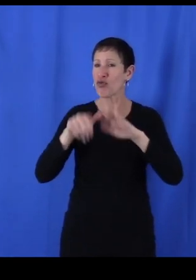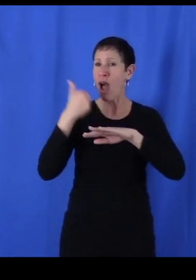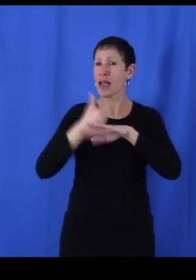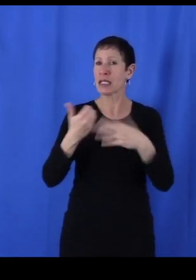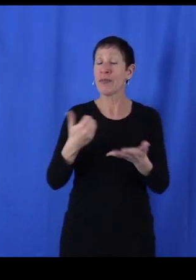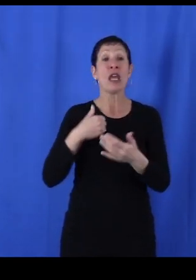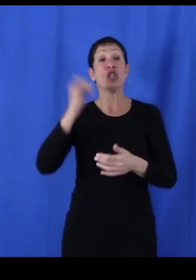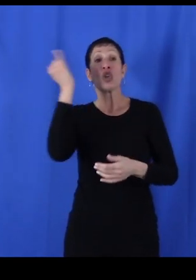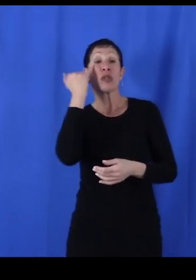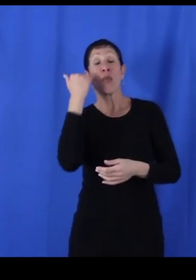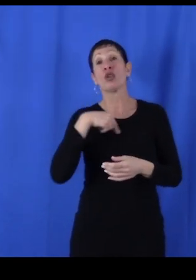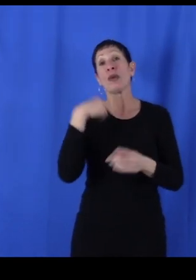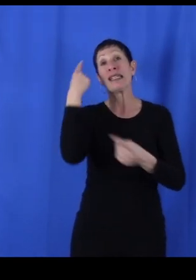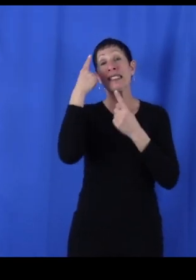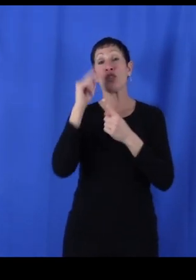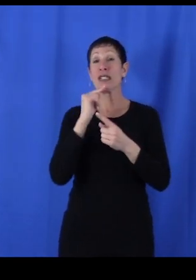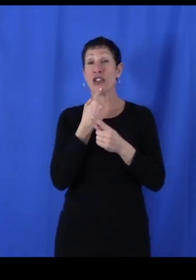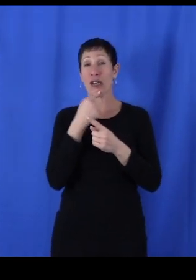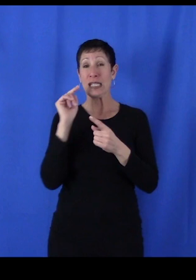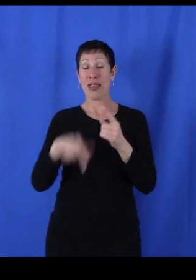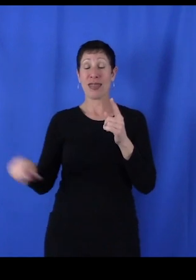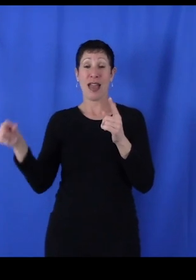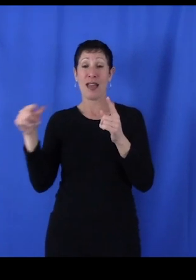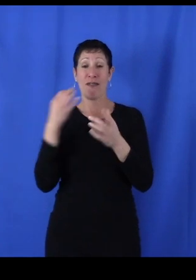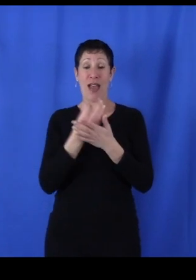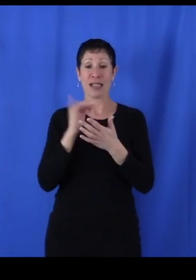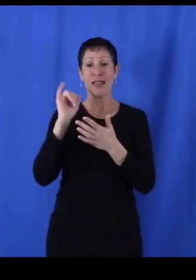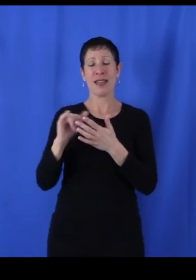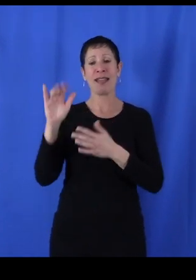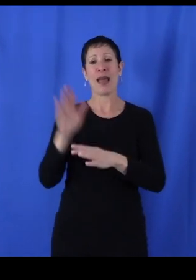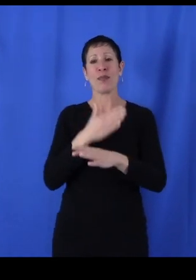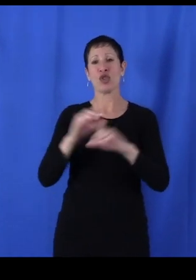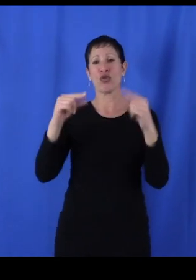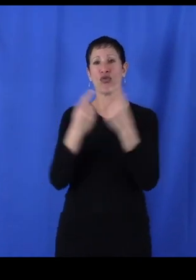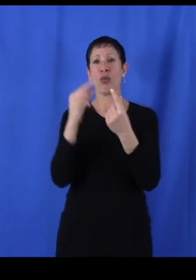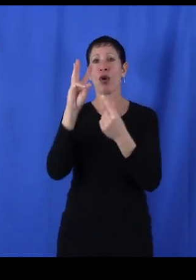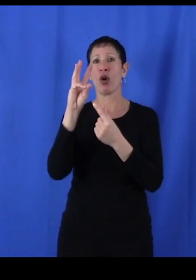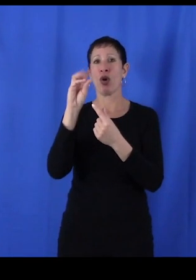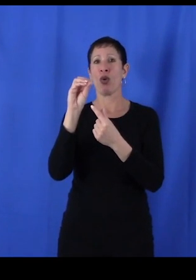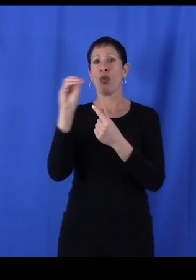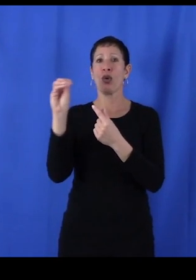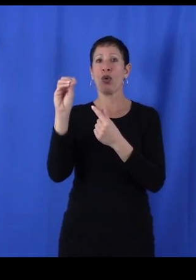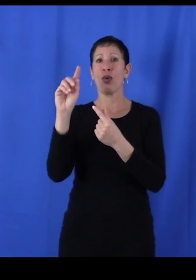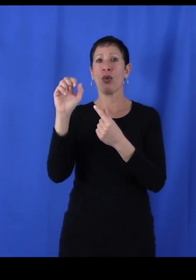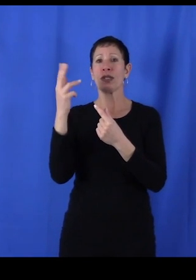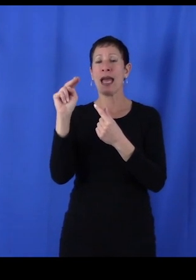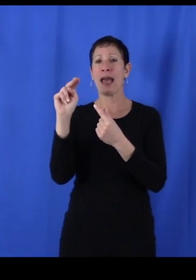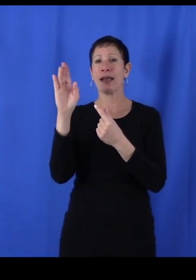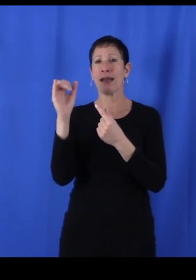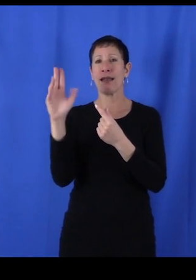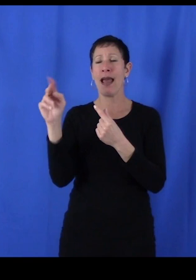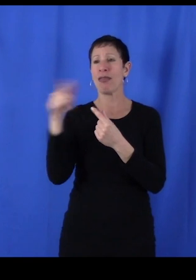so what if we took seriously the fact that Wu-Tang Clan is one of the most correlated likes for male